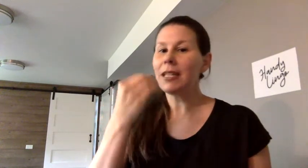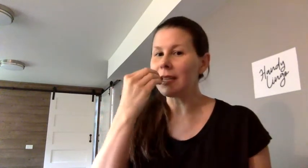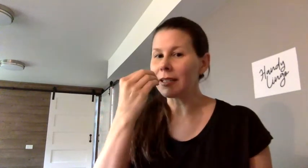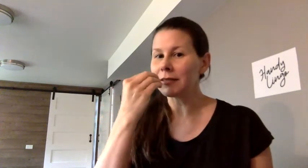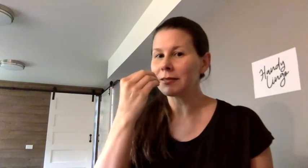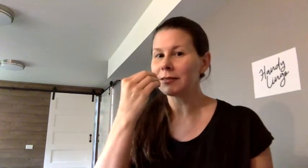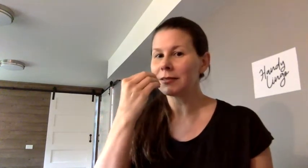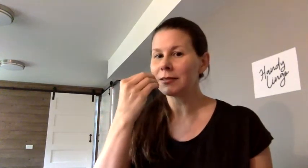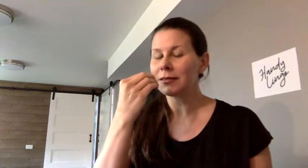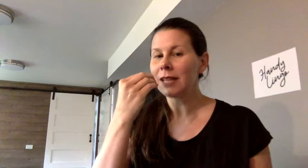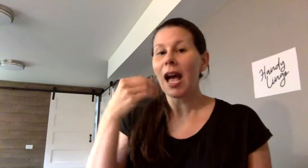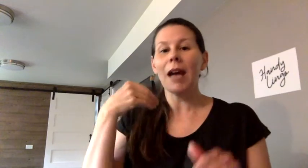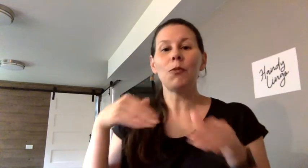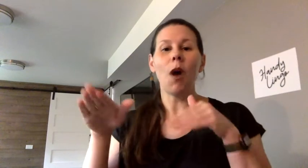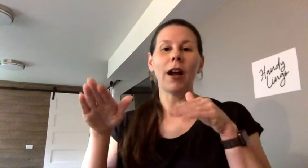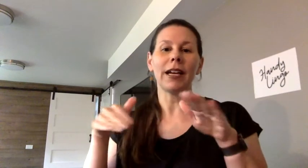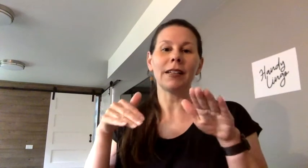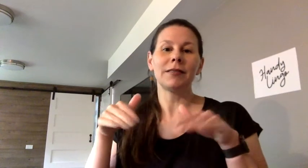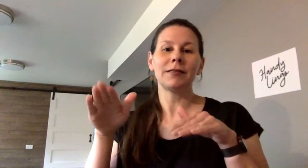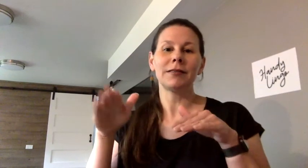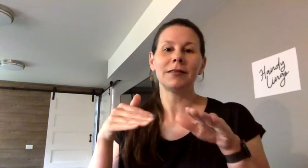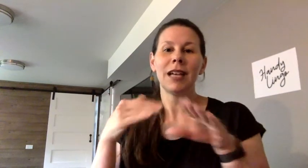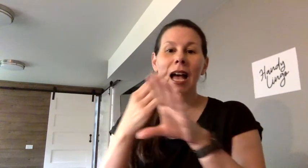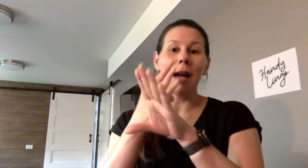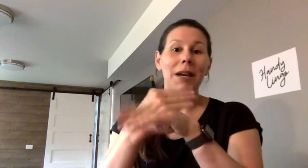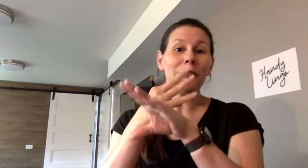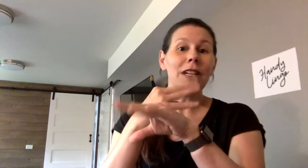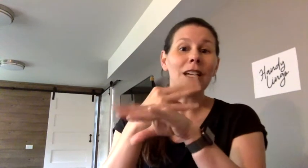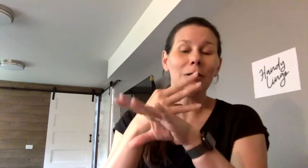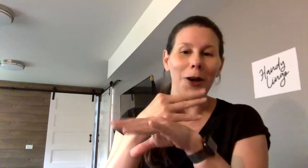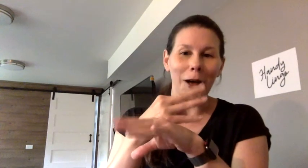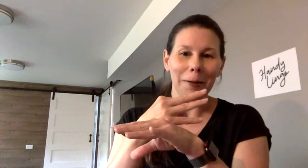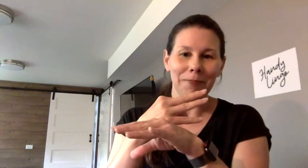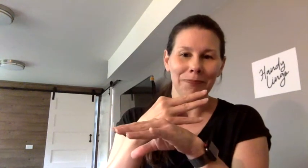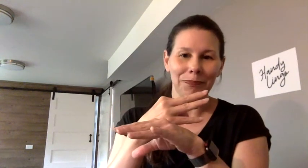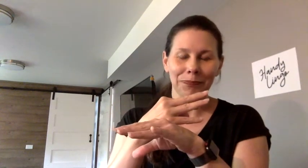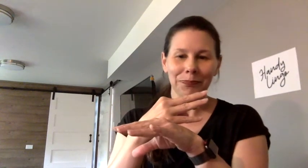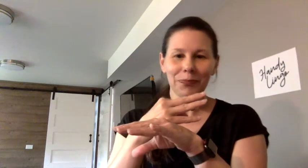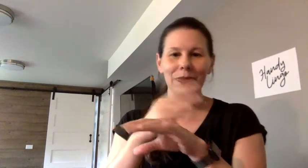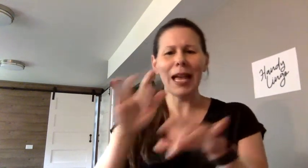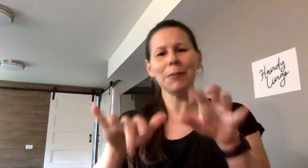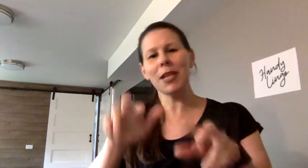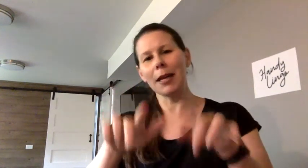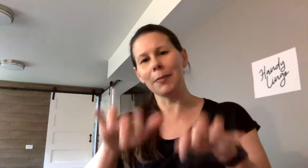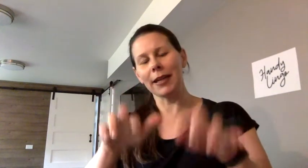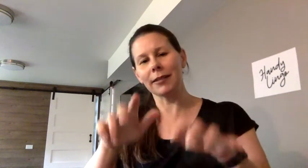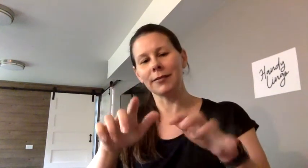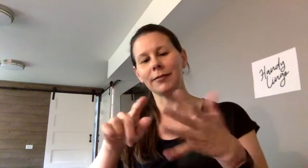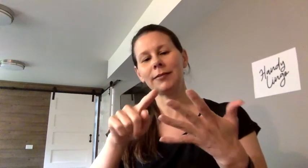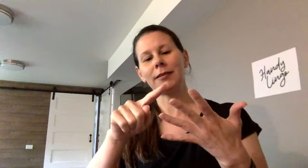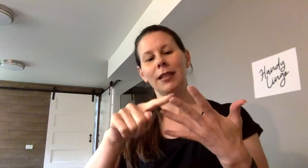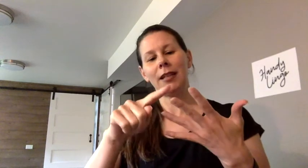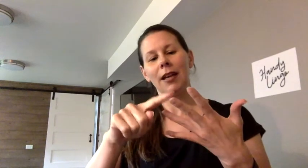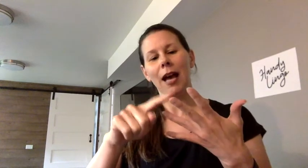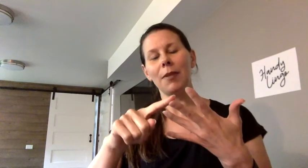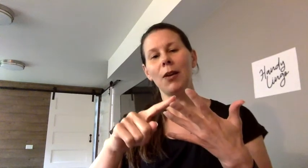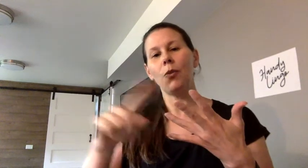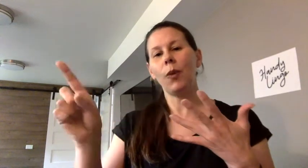eating. I'm walking. I'm on a video call. I'm typing. How about